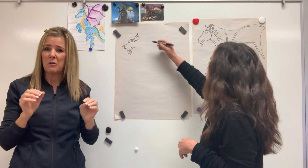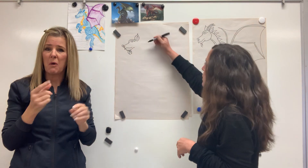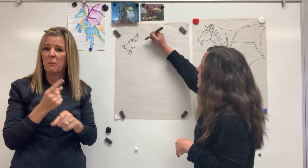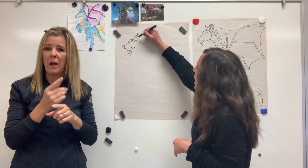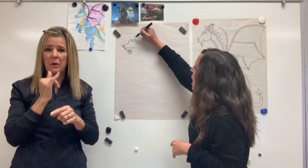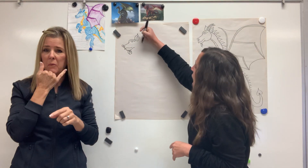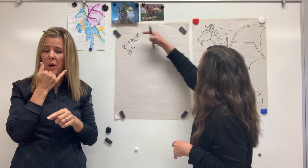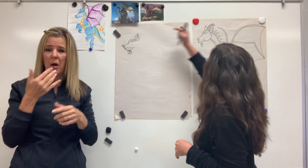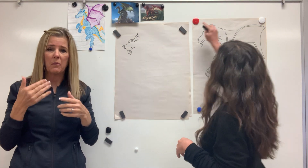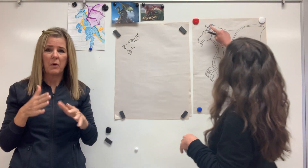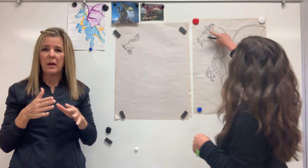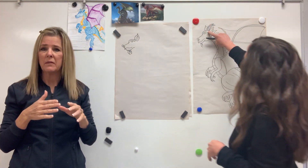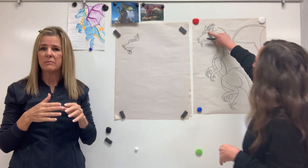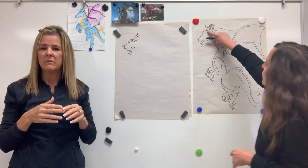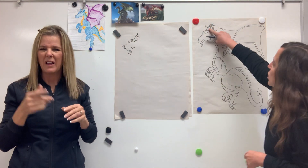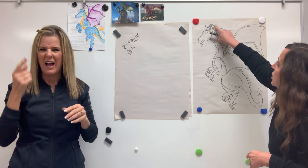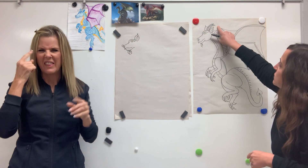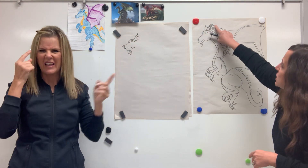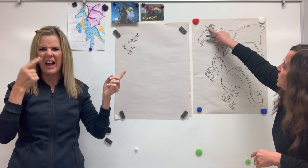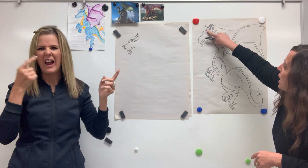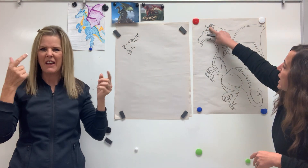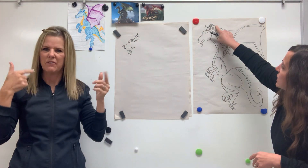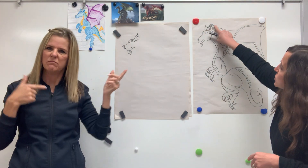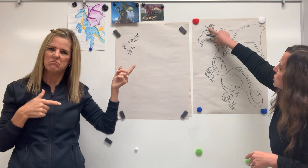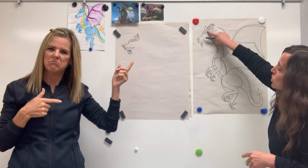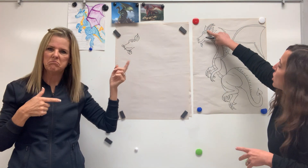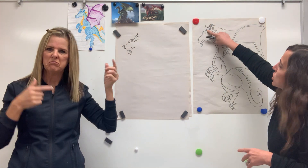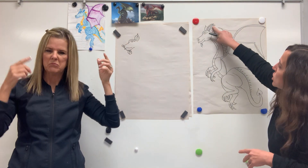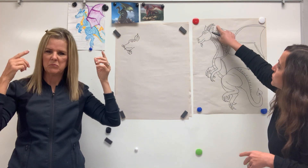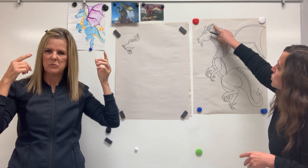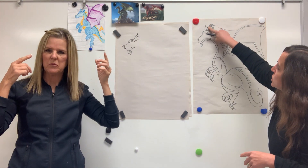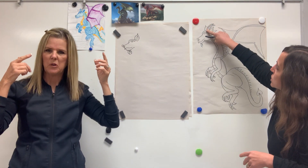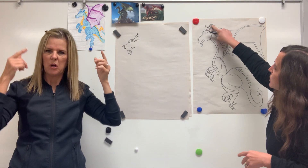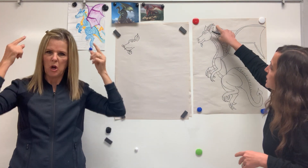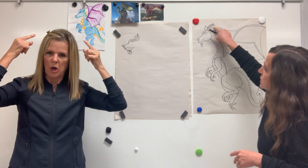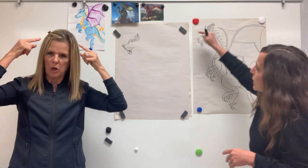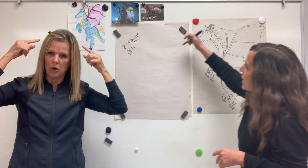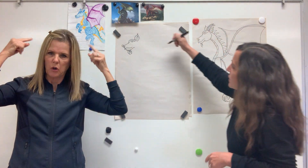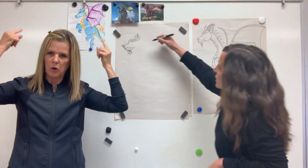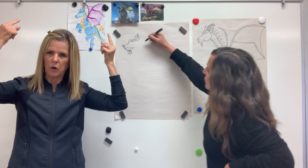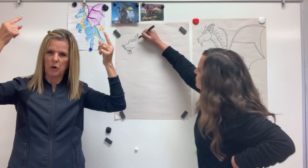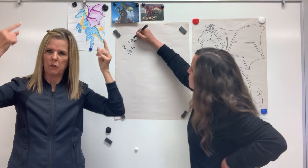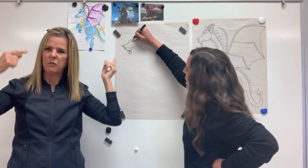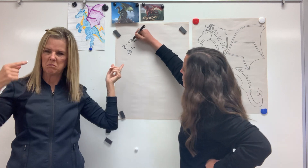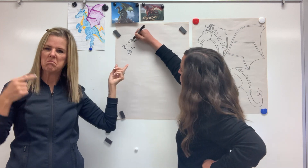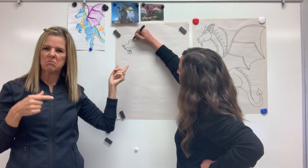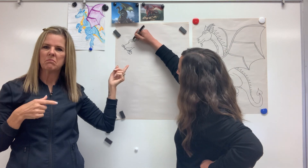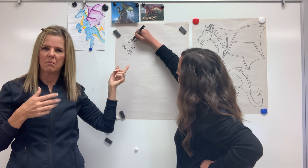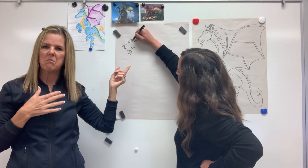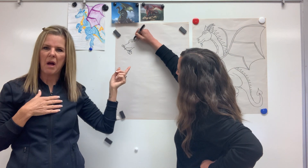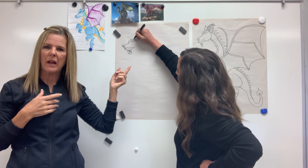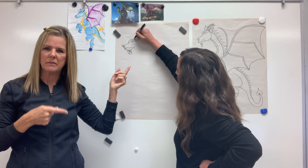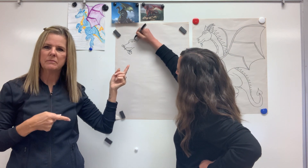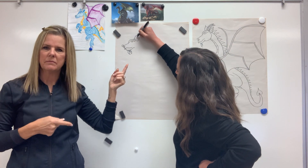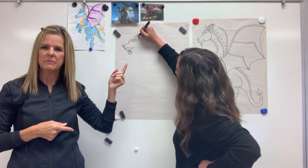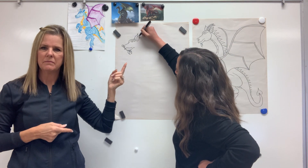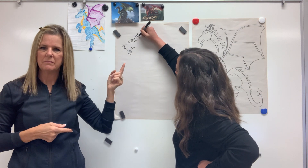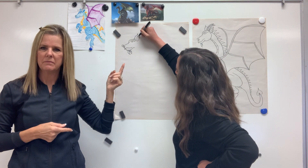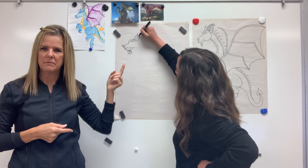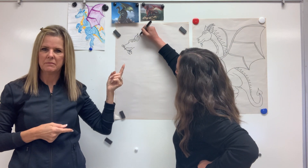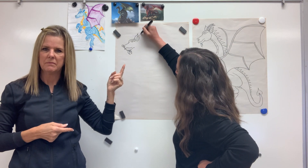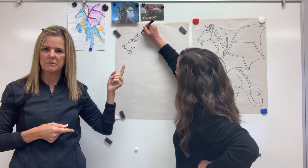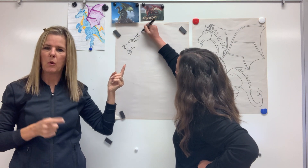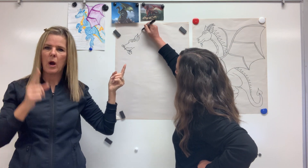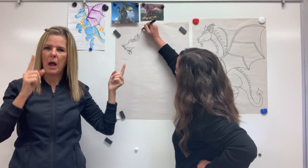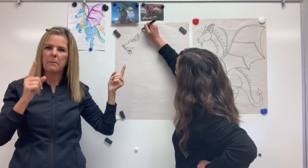way to do it. I think since I have curved antlers or curved horns going this way, I think on my drawing that I'm doing here, I'm gonna curve